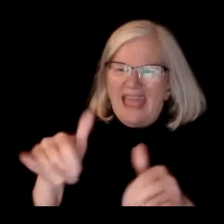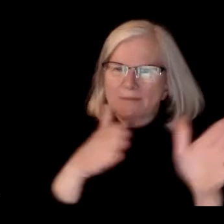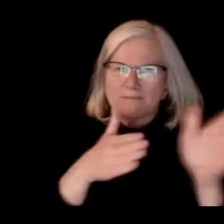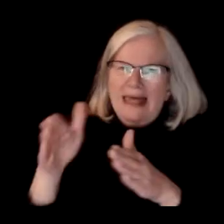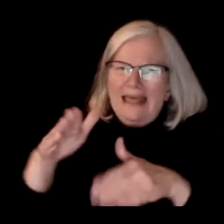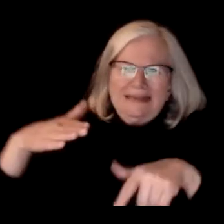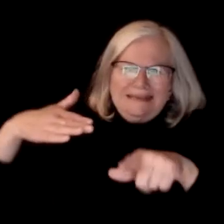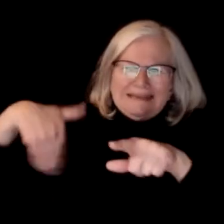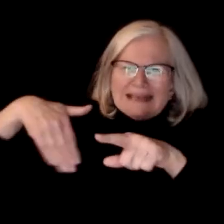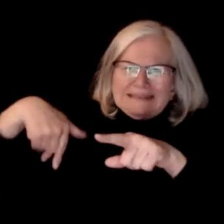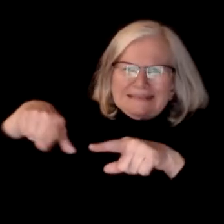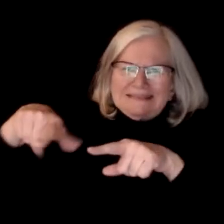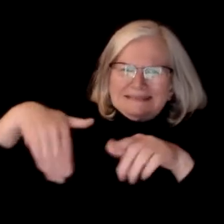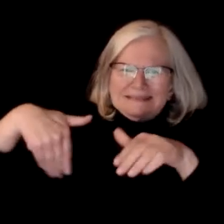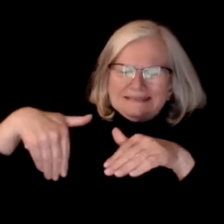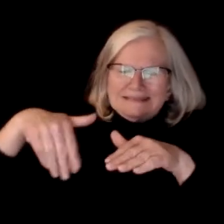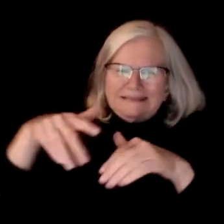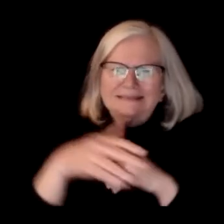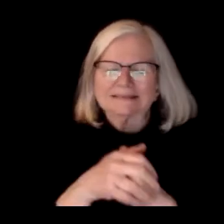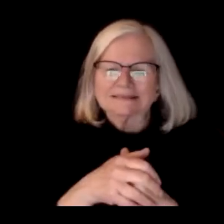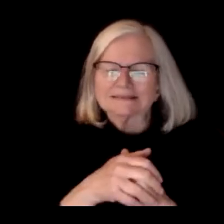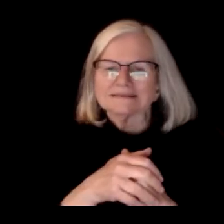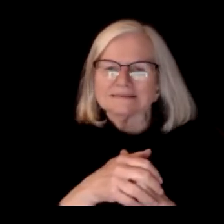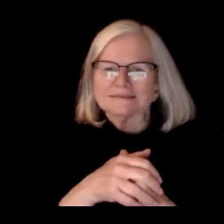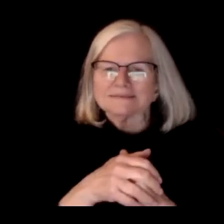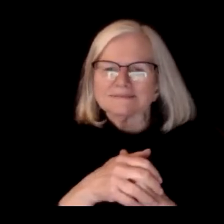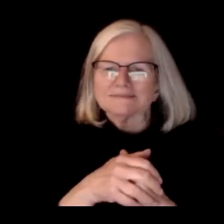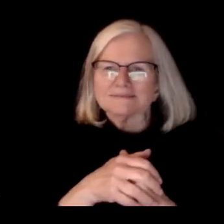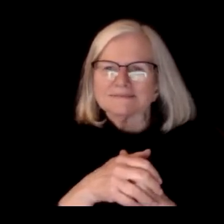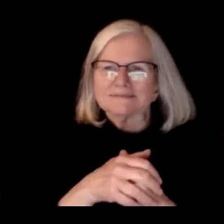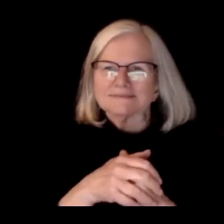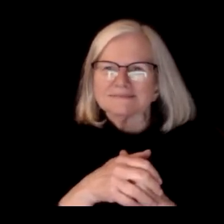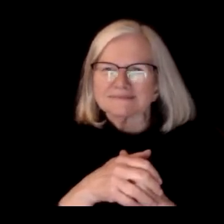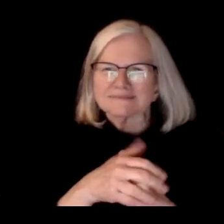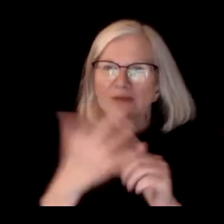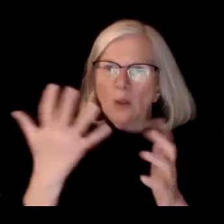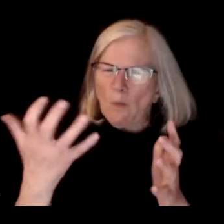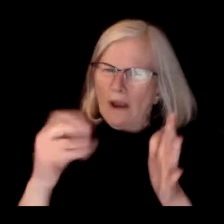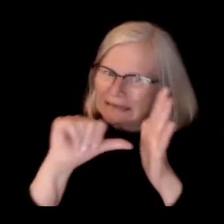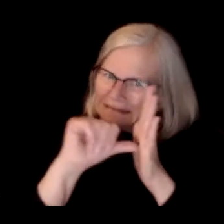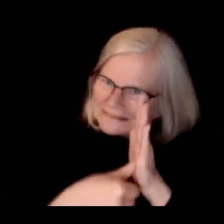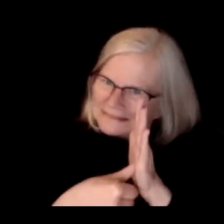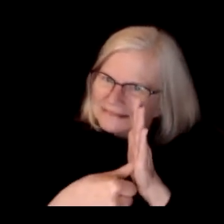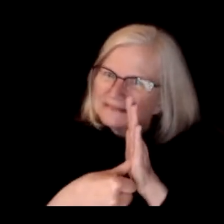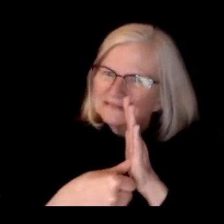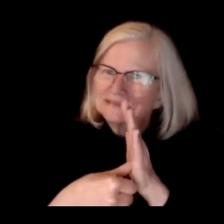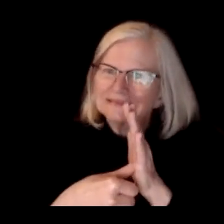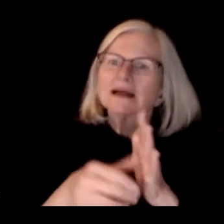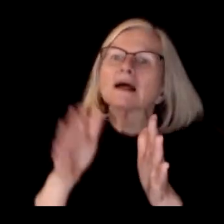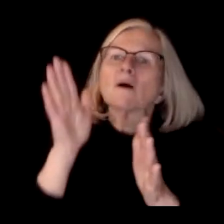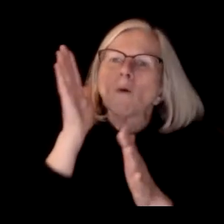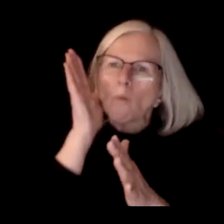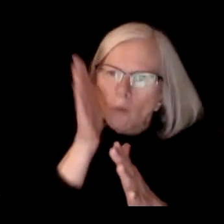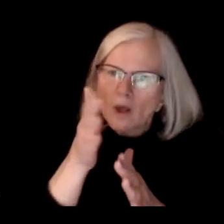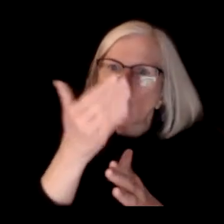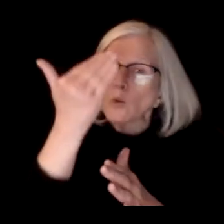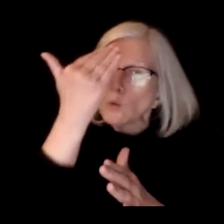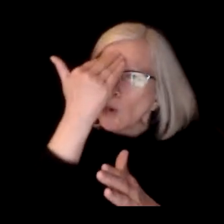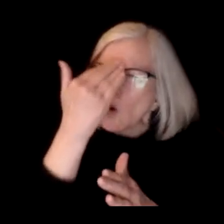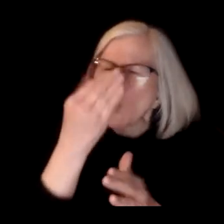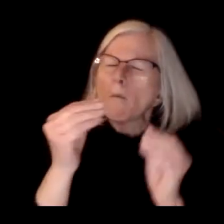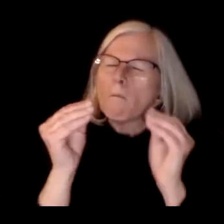what I was indicating we would be communicating about in the coming days. We're still working through what is the implication